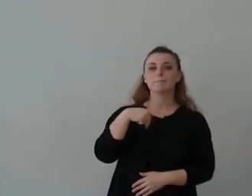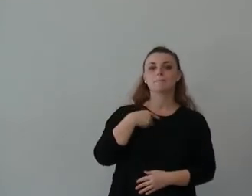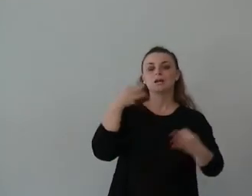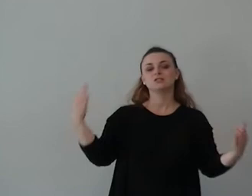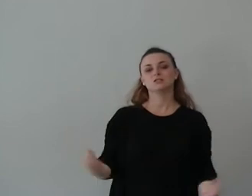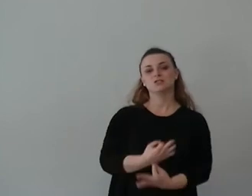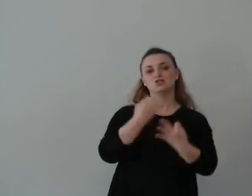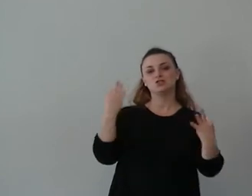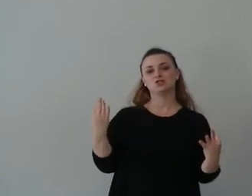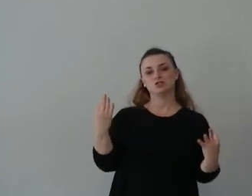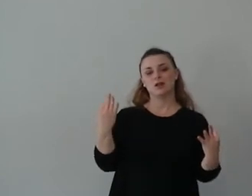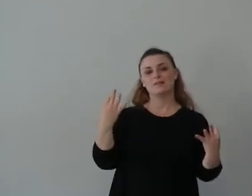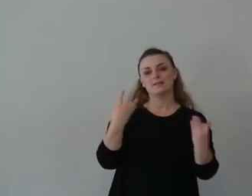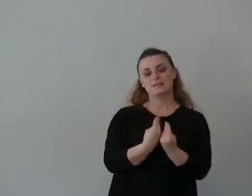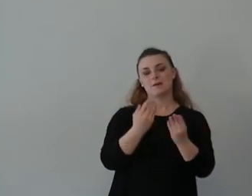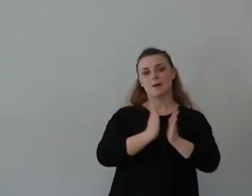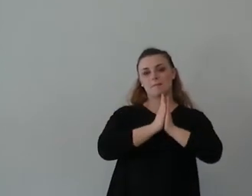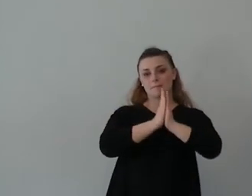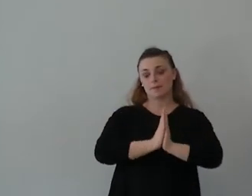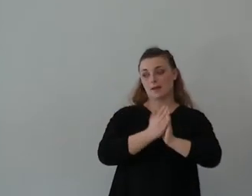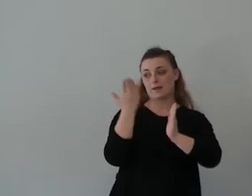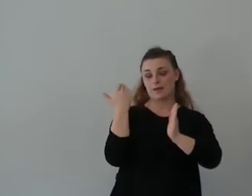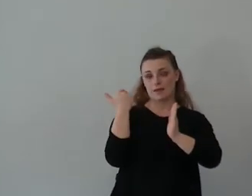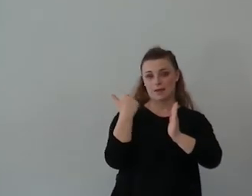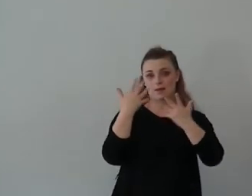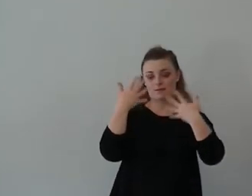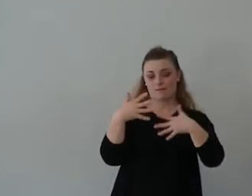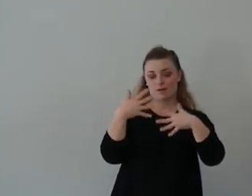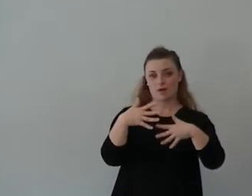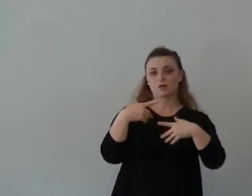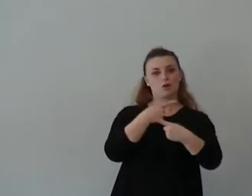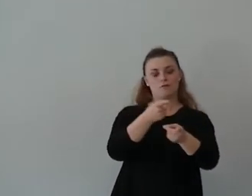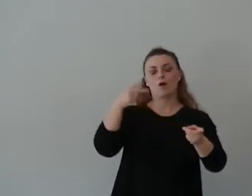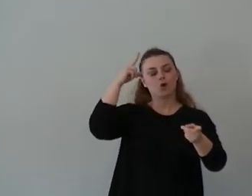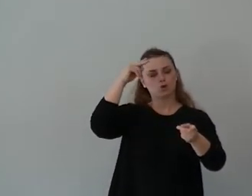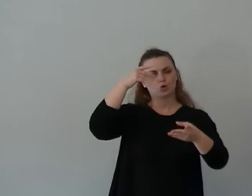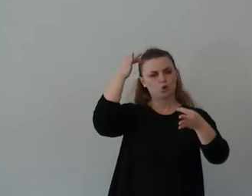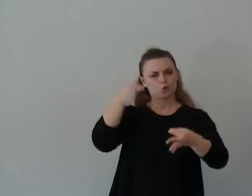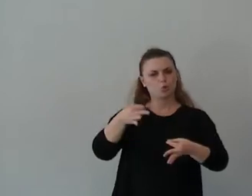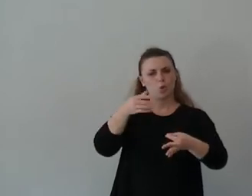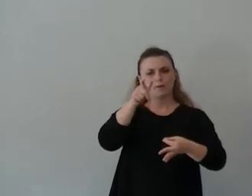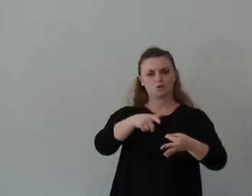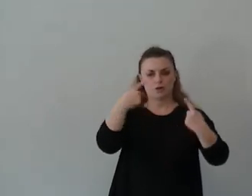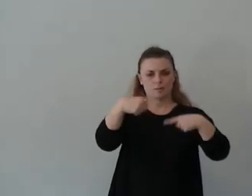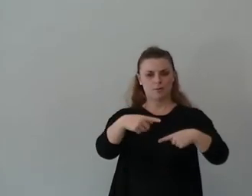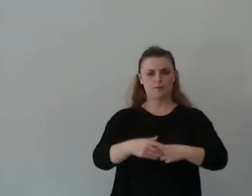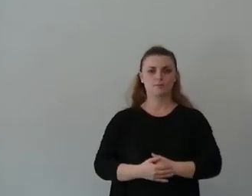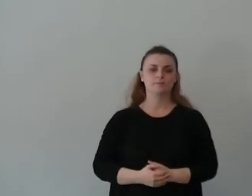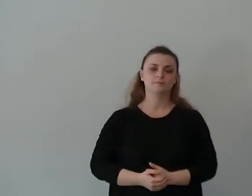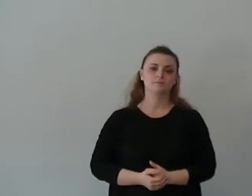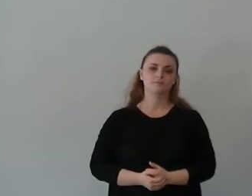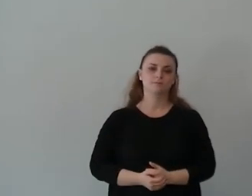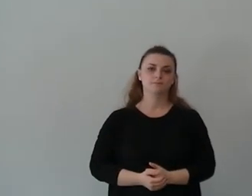Pauls that have visited and those that have not are praying regularly for this church. E io so che